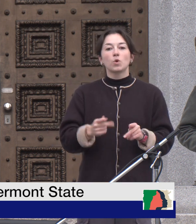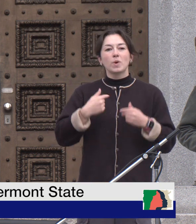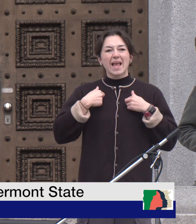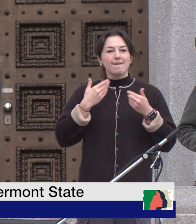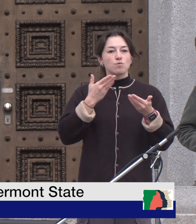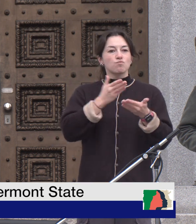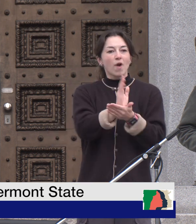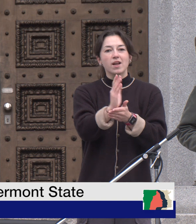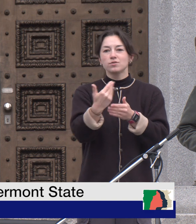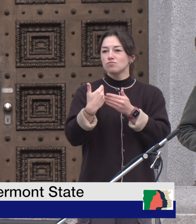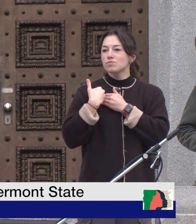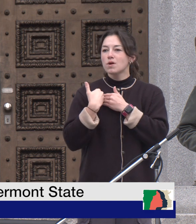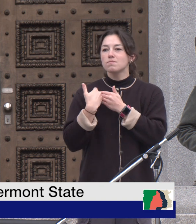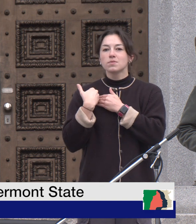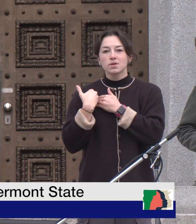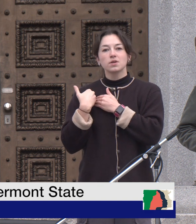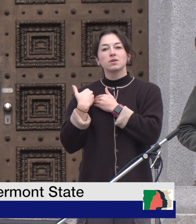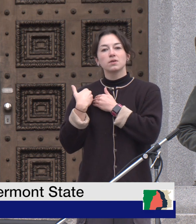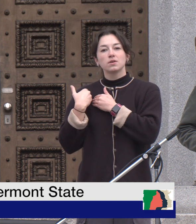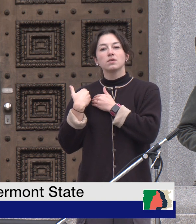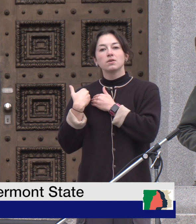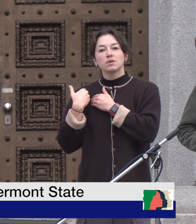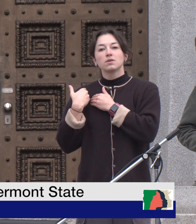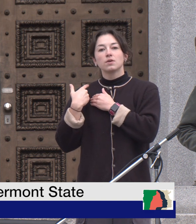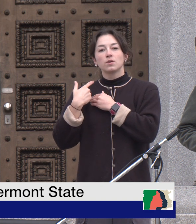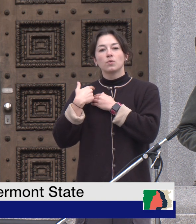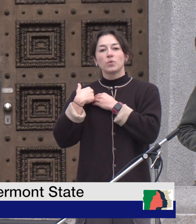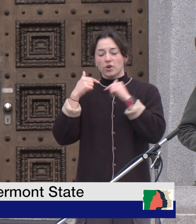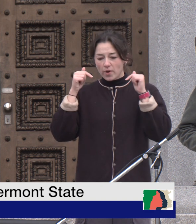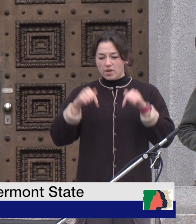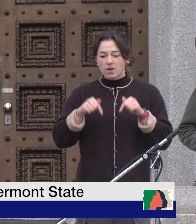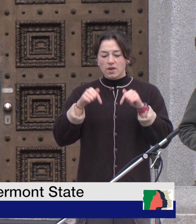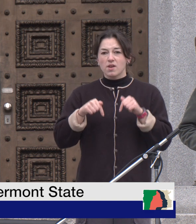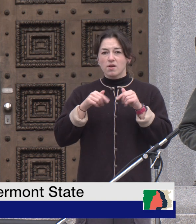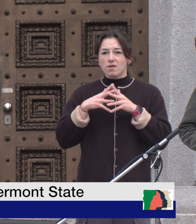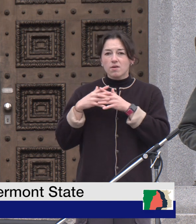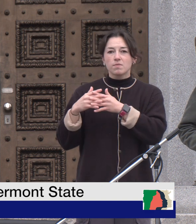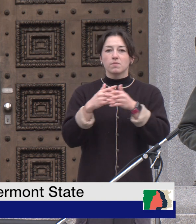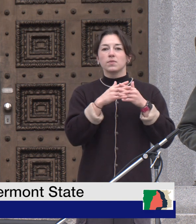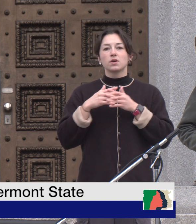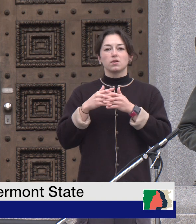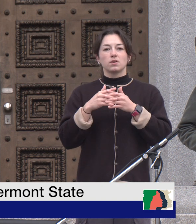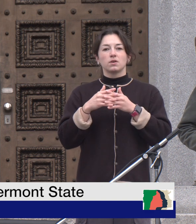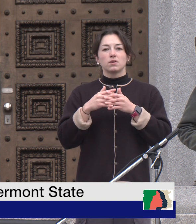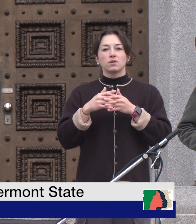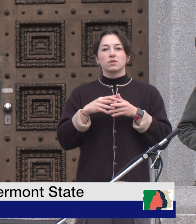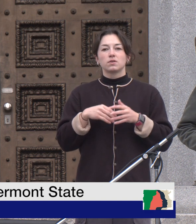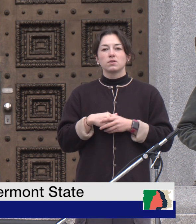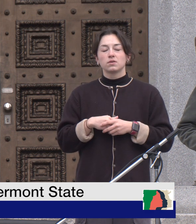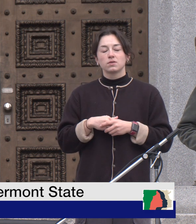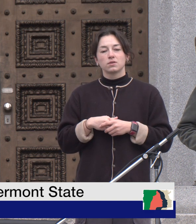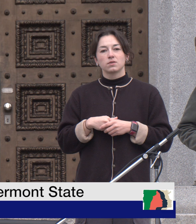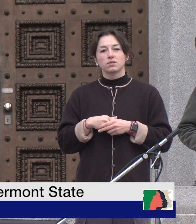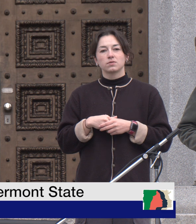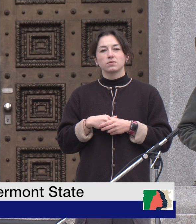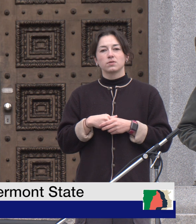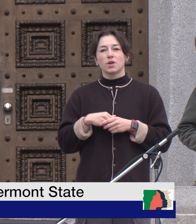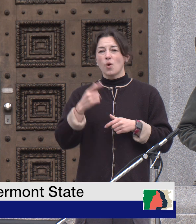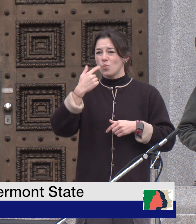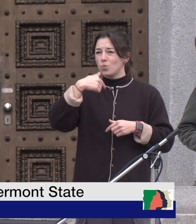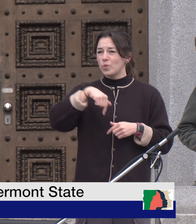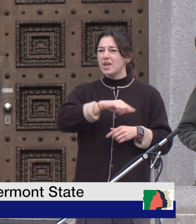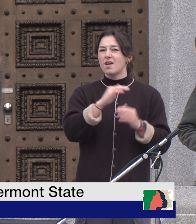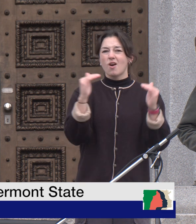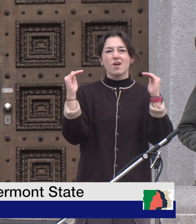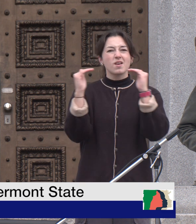and responsibilities. And we're here in the United States of America as